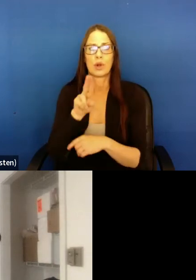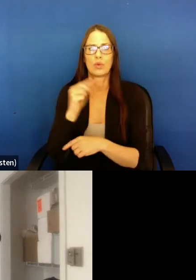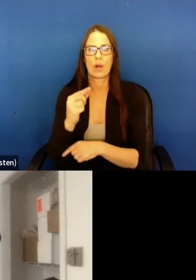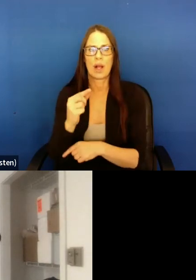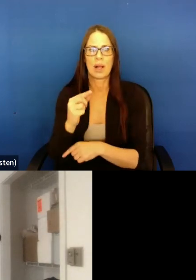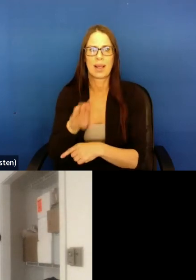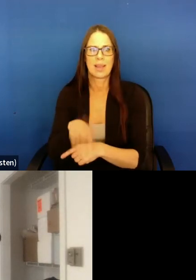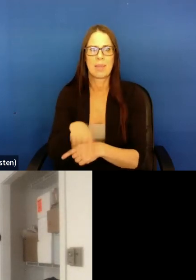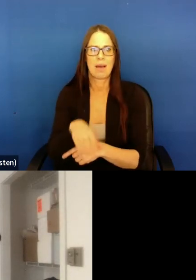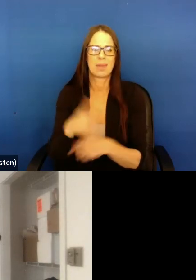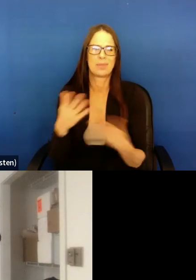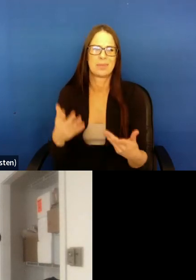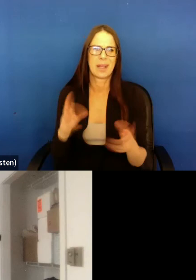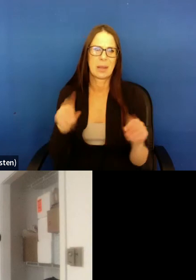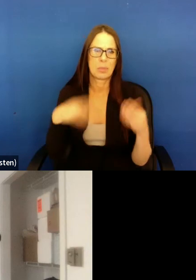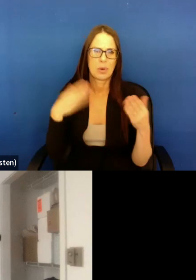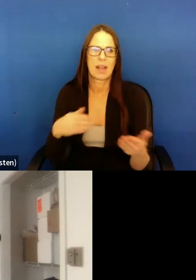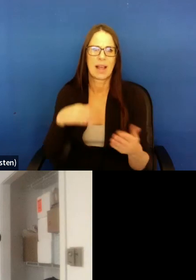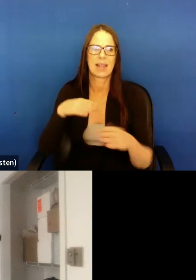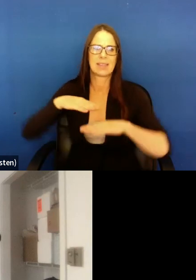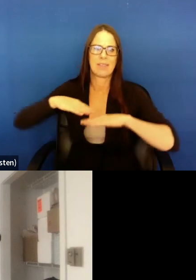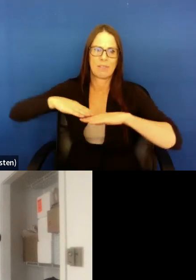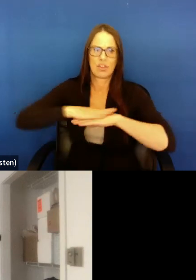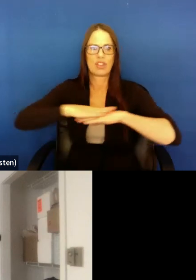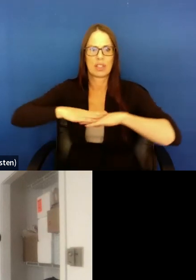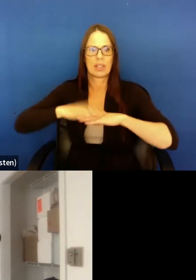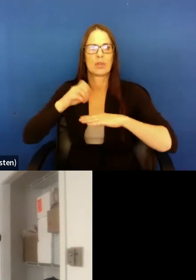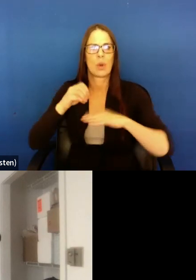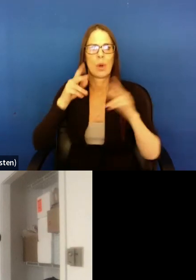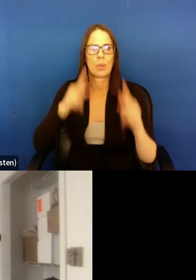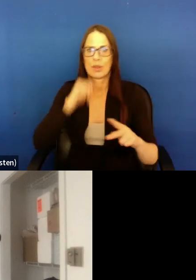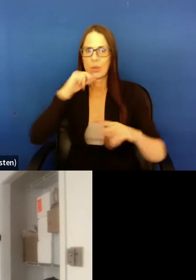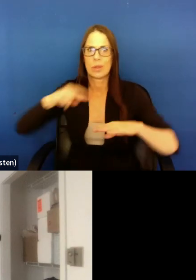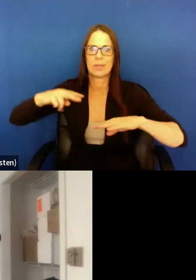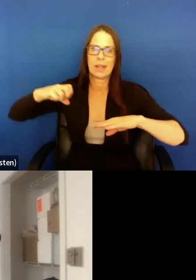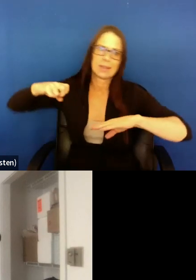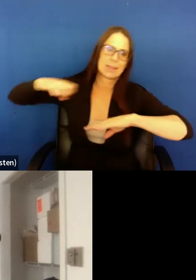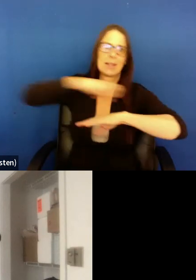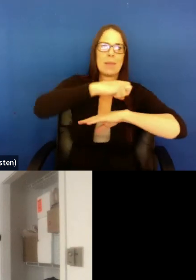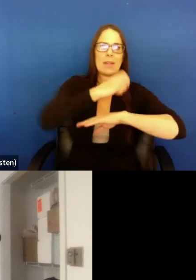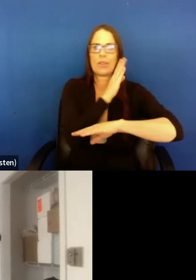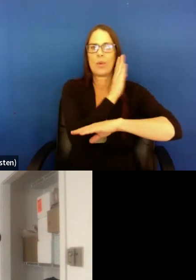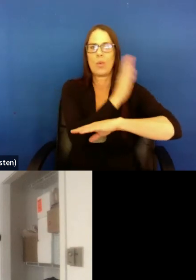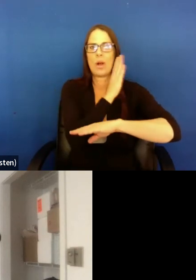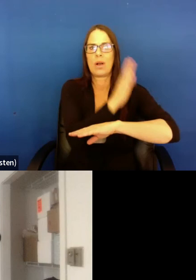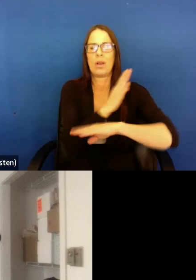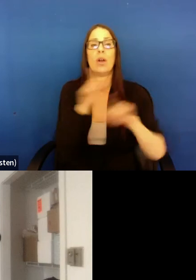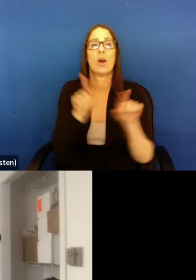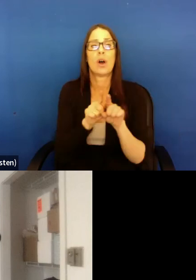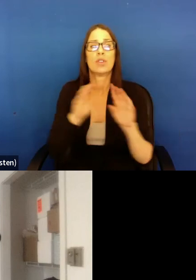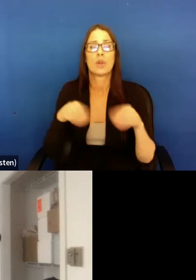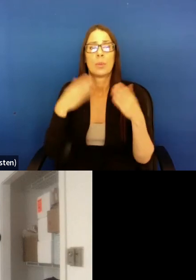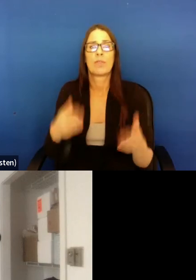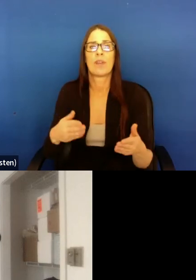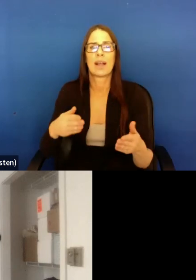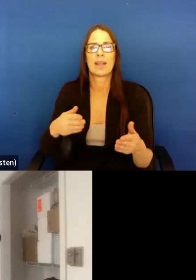very least, it provides some friction so that someone on wheels would not slam into the wall, and also as a space for someone to dry their feet off so they don't make the ramp